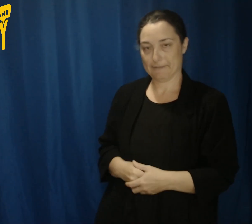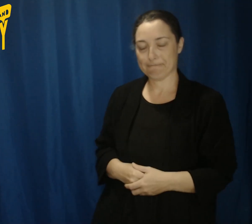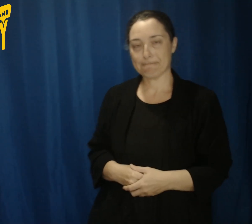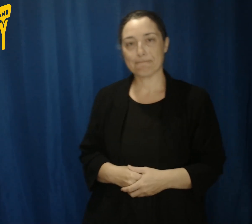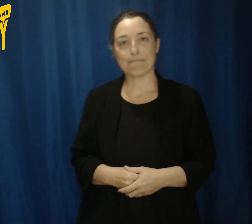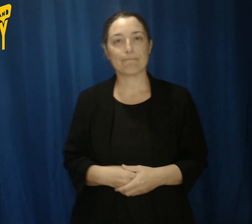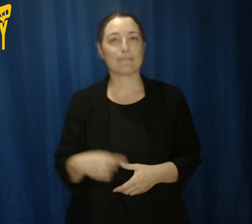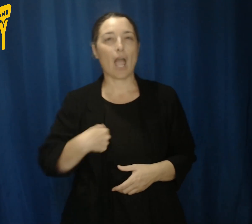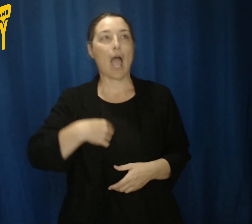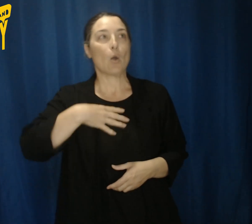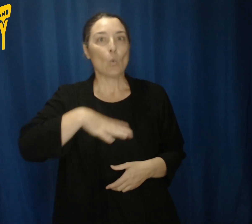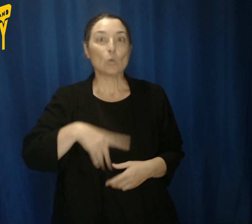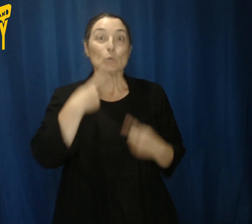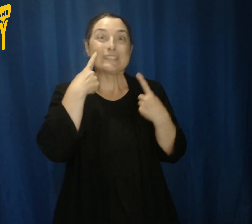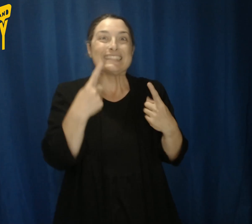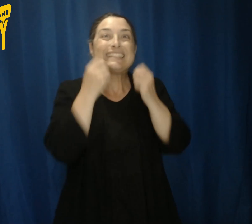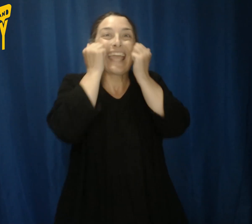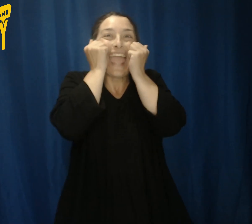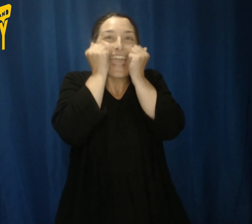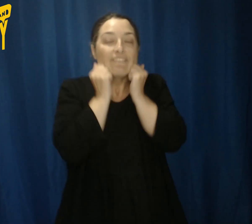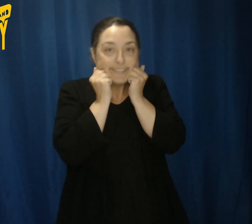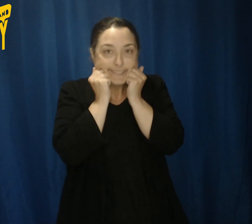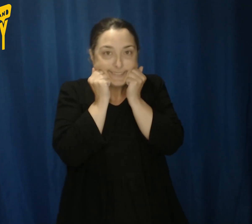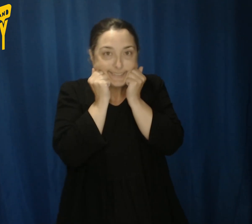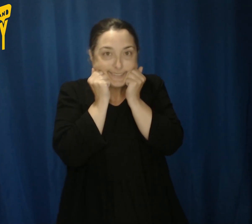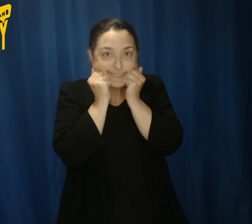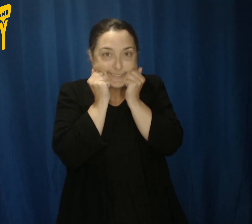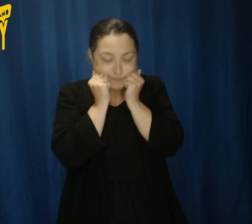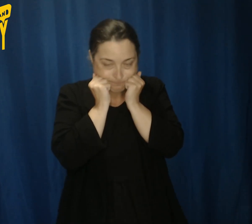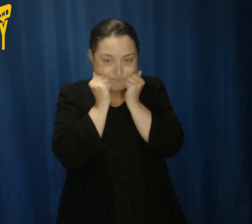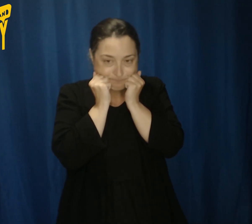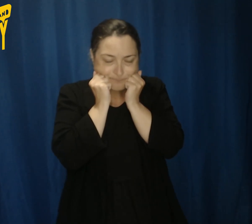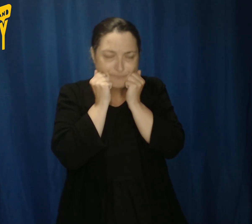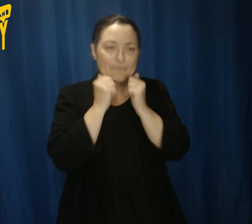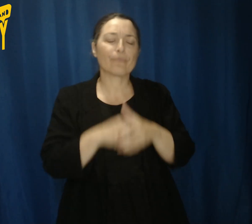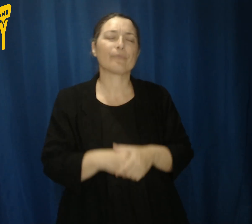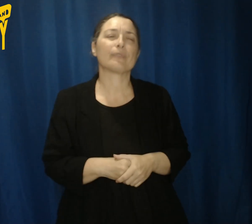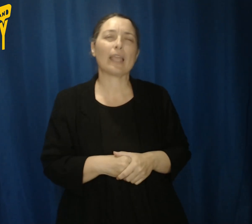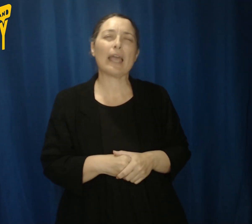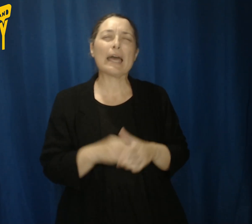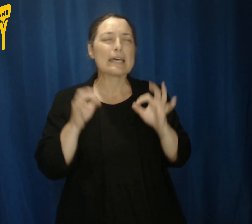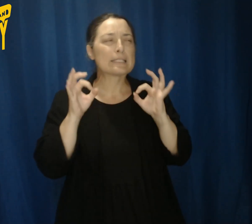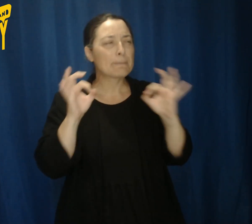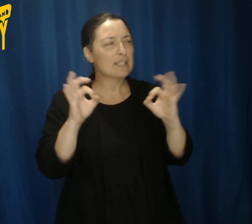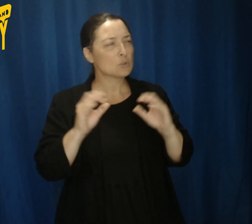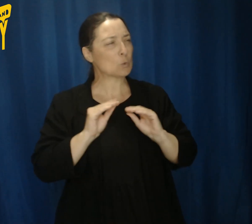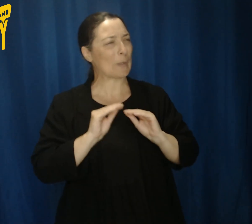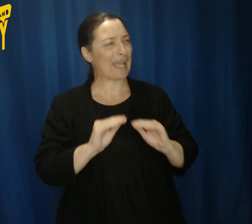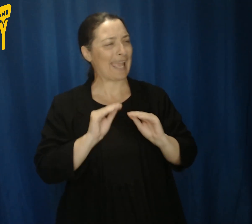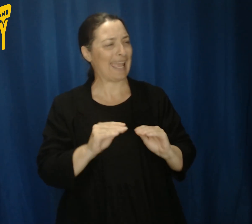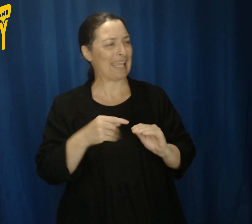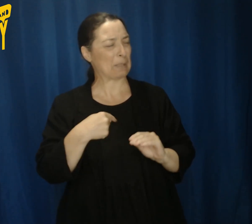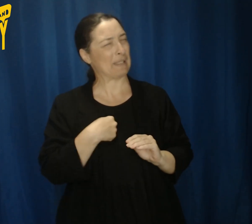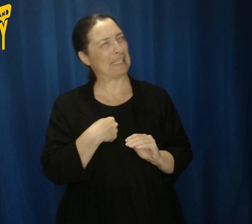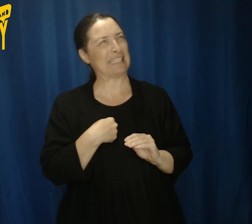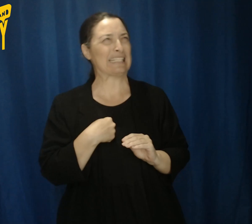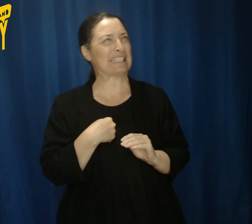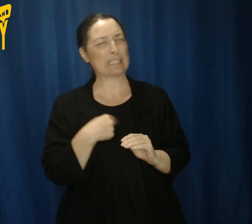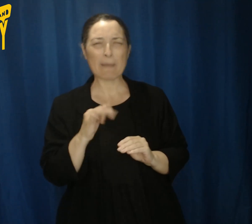the evidence. So by the time I was looking into special ed, I think I was in my early 40s or late